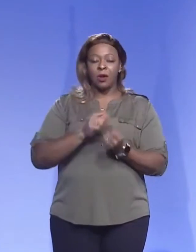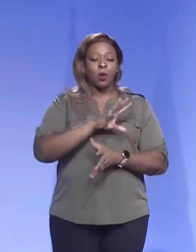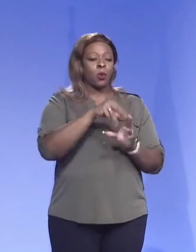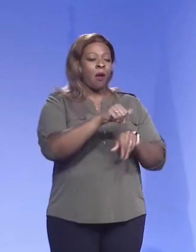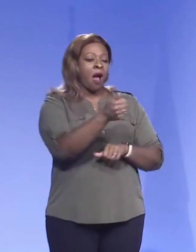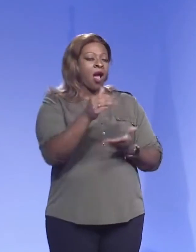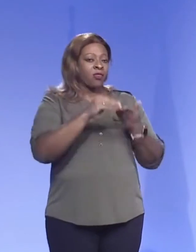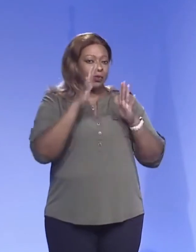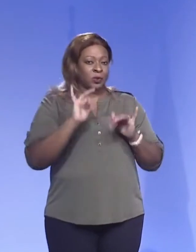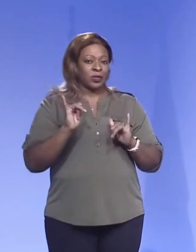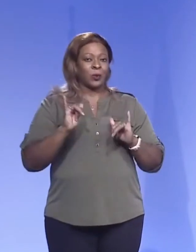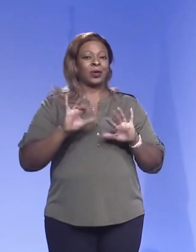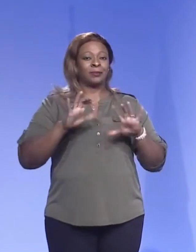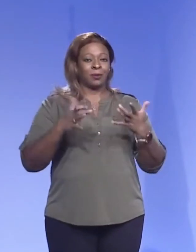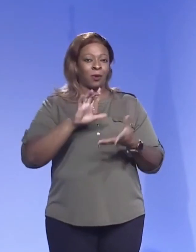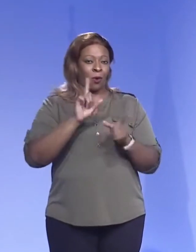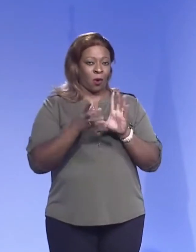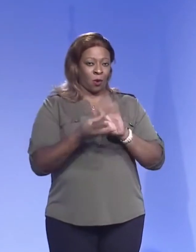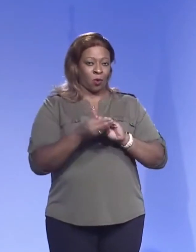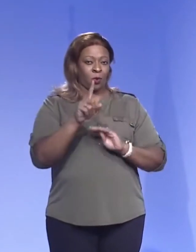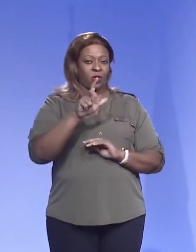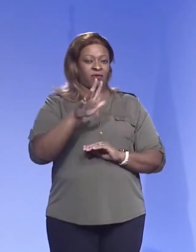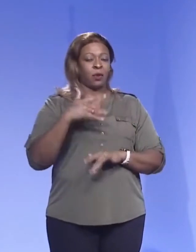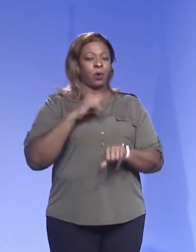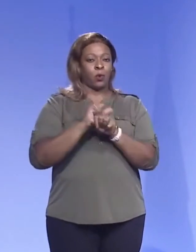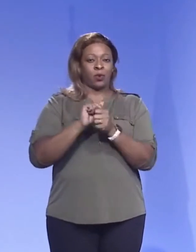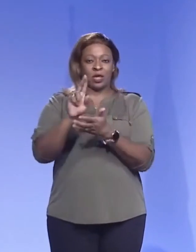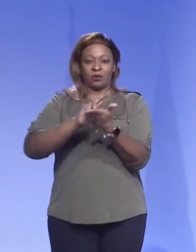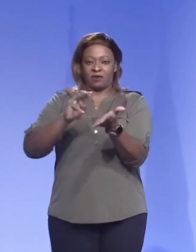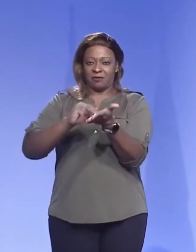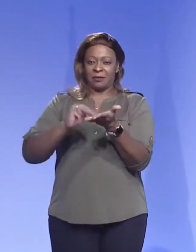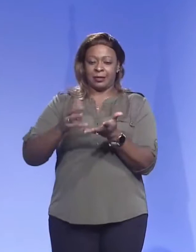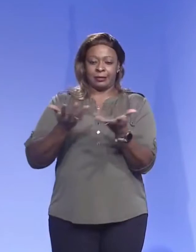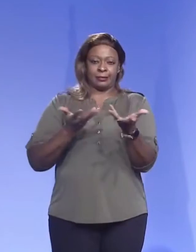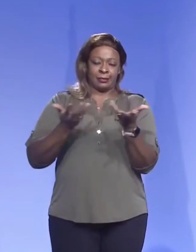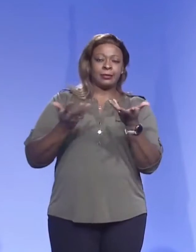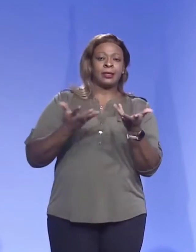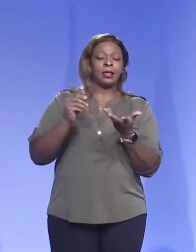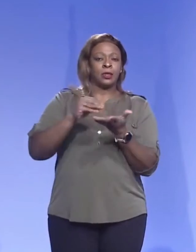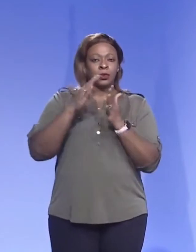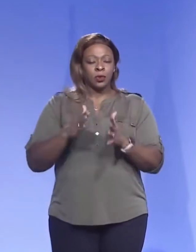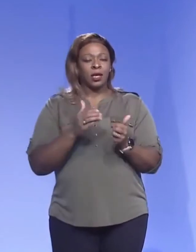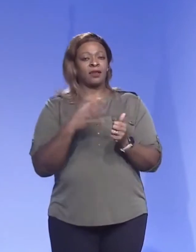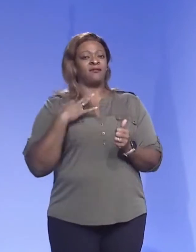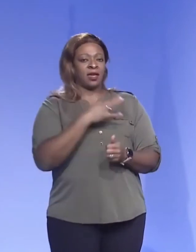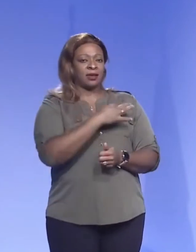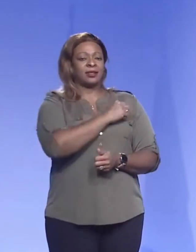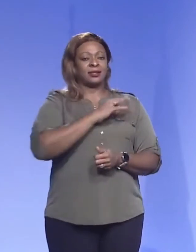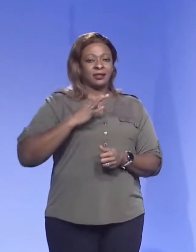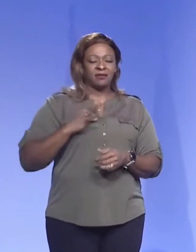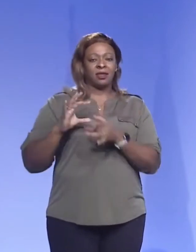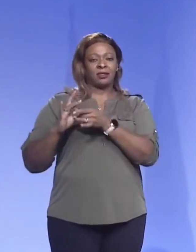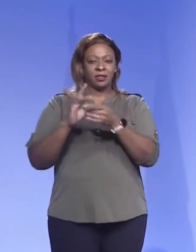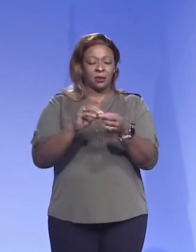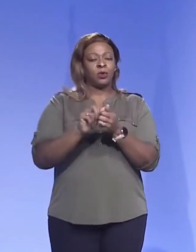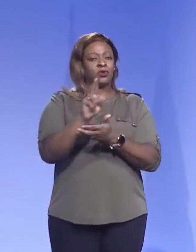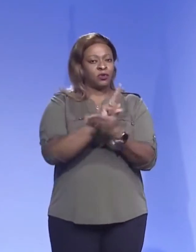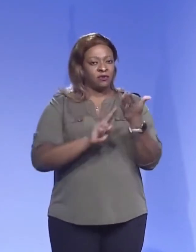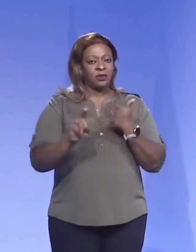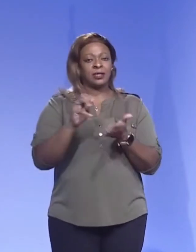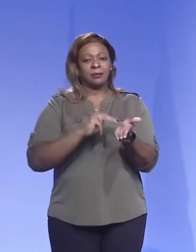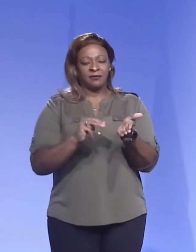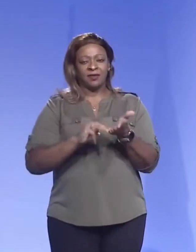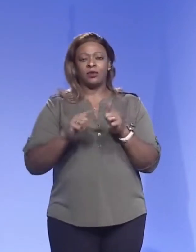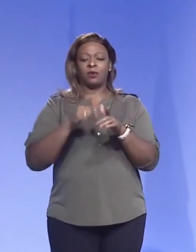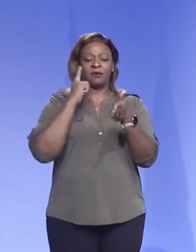others. And we continue to work with the university and with those students and with faculty and staff associated with the university